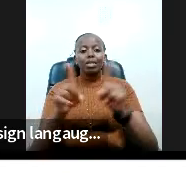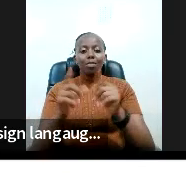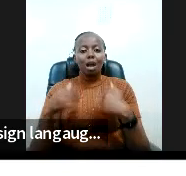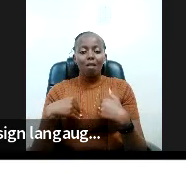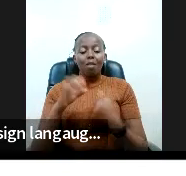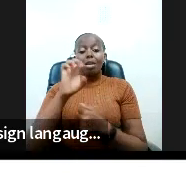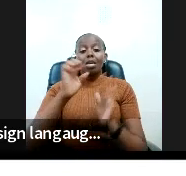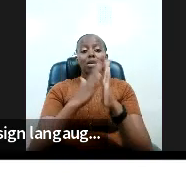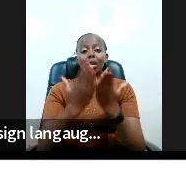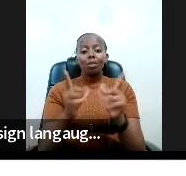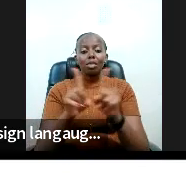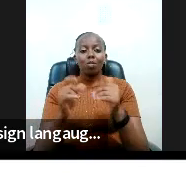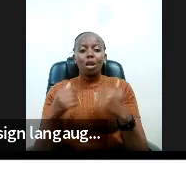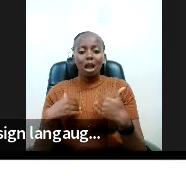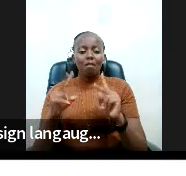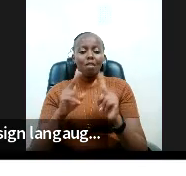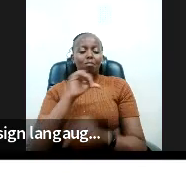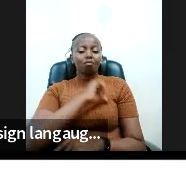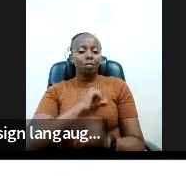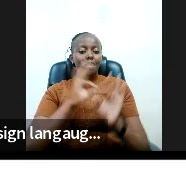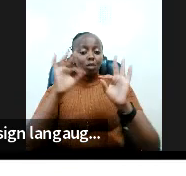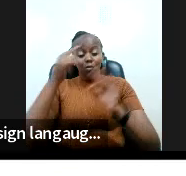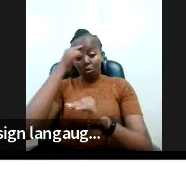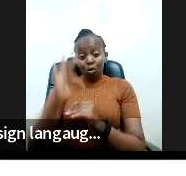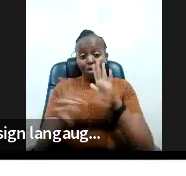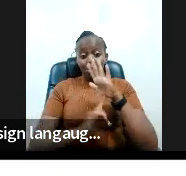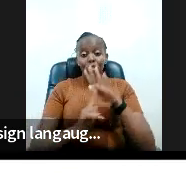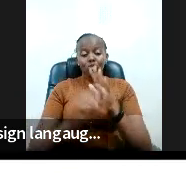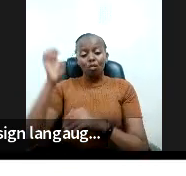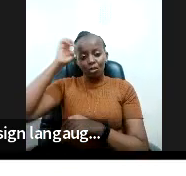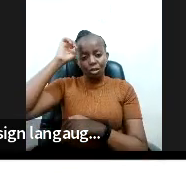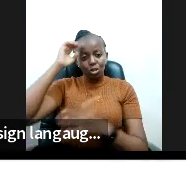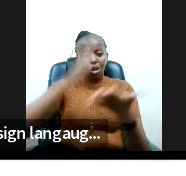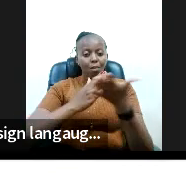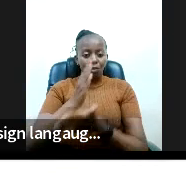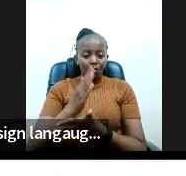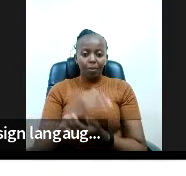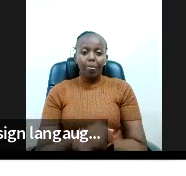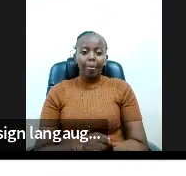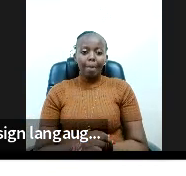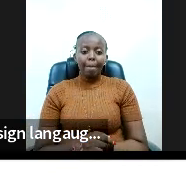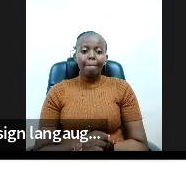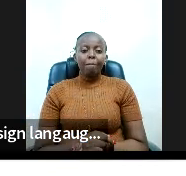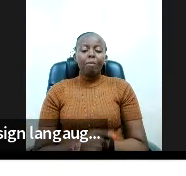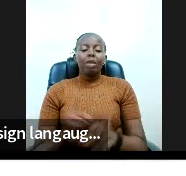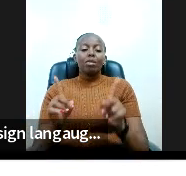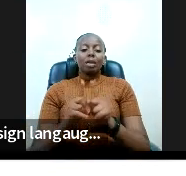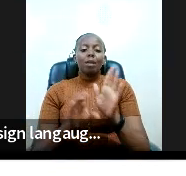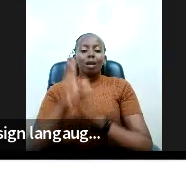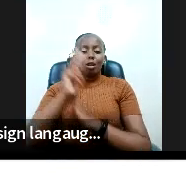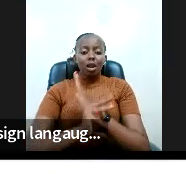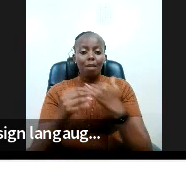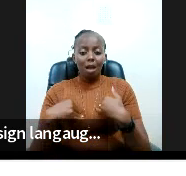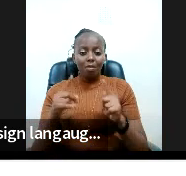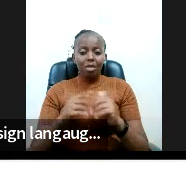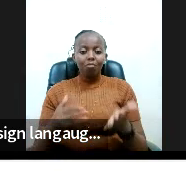competitive advantage due to our credential by the Ministry of Education, alignment to curriculum, and the delivery method